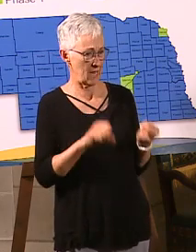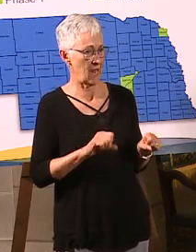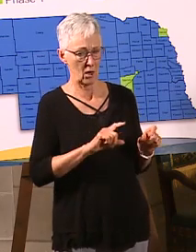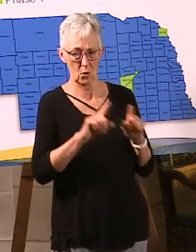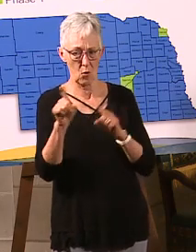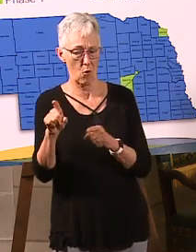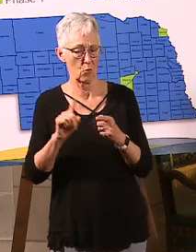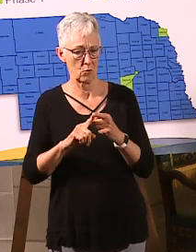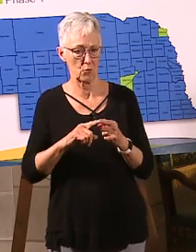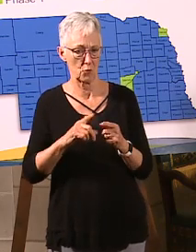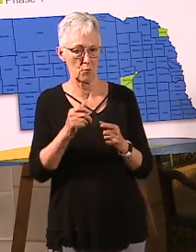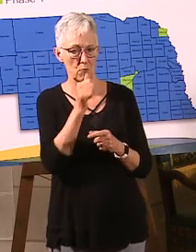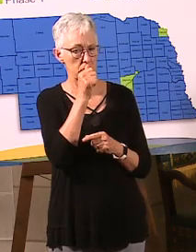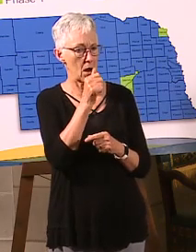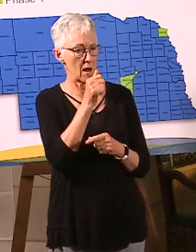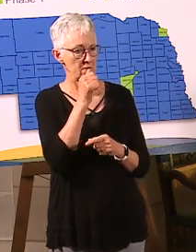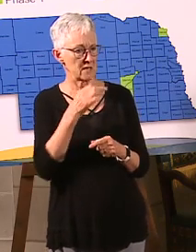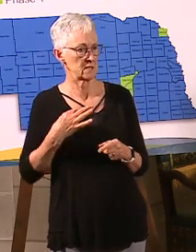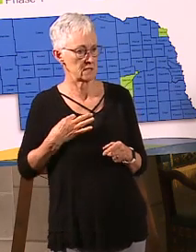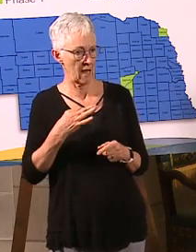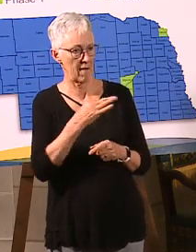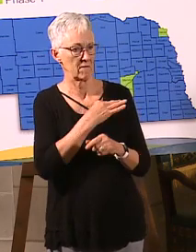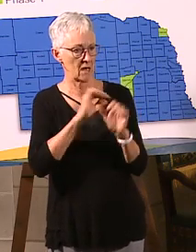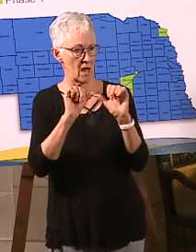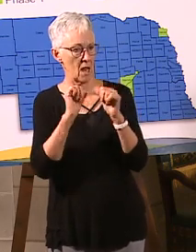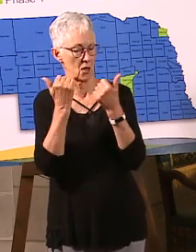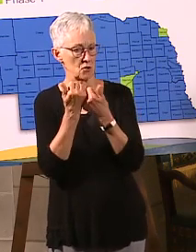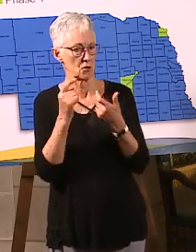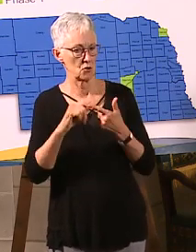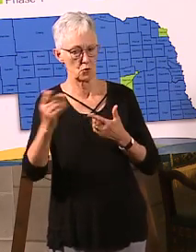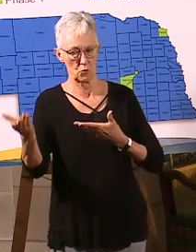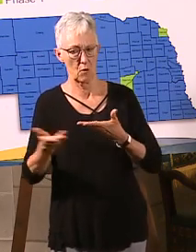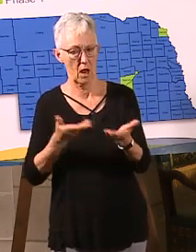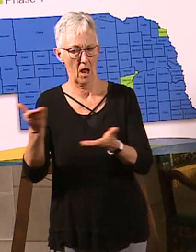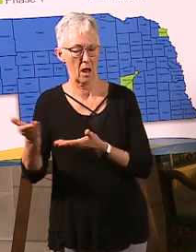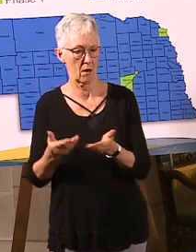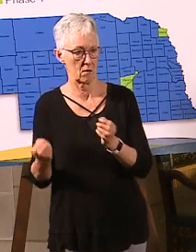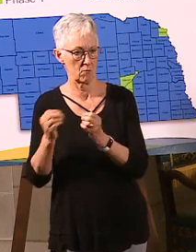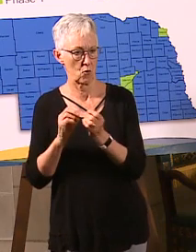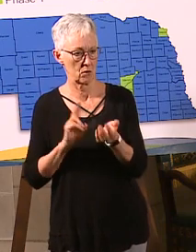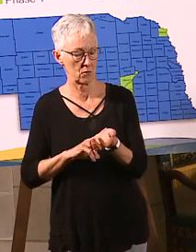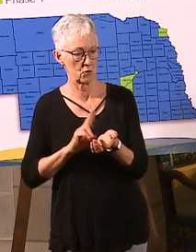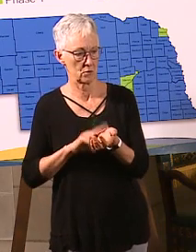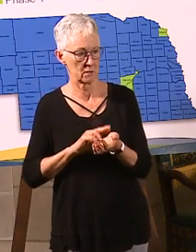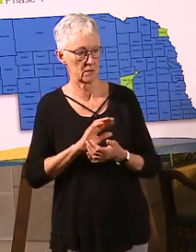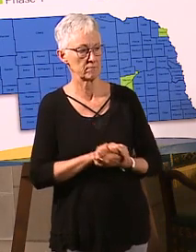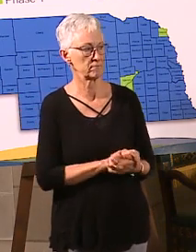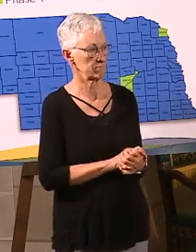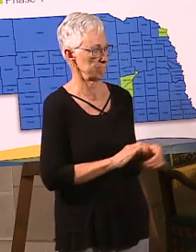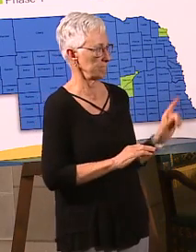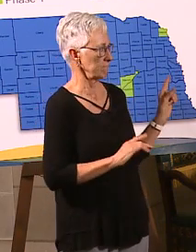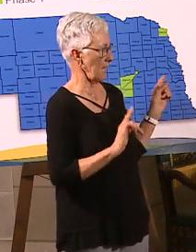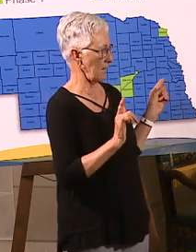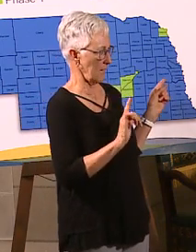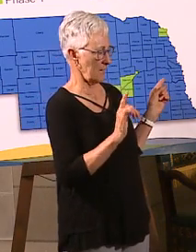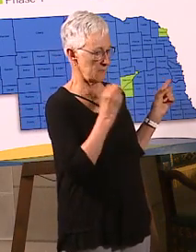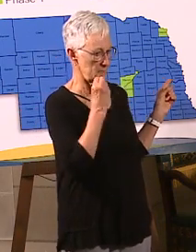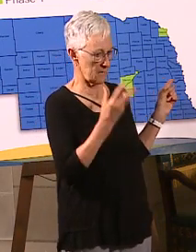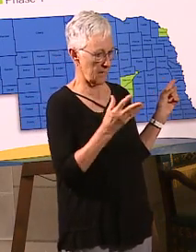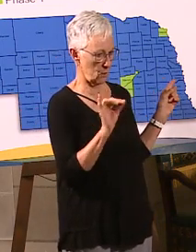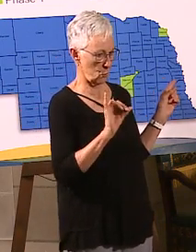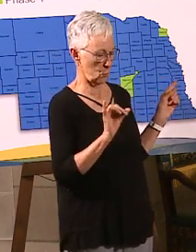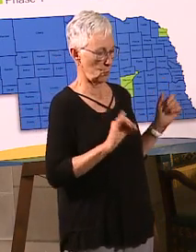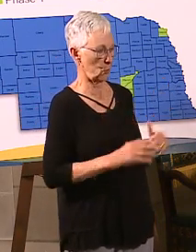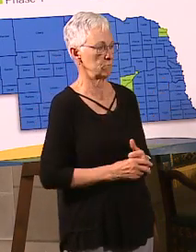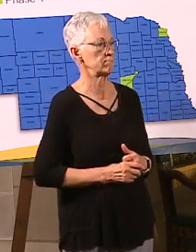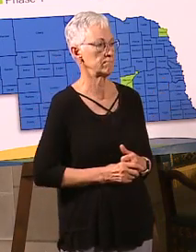to a staffing agency. And those plans are all in place. So The data for Lincoln too, please. the Lincoln data really hasn't changed any at all